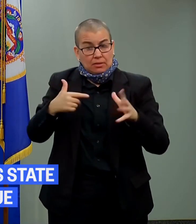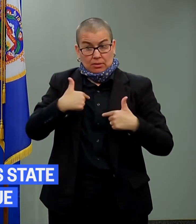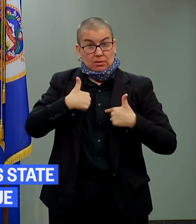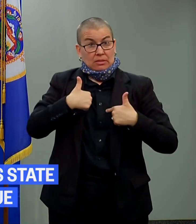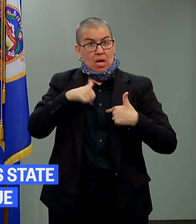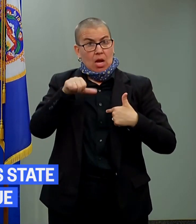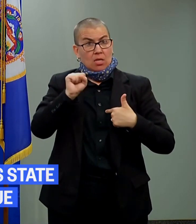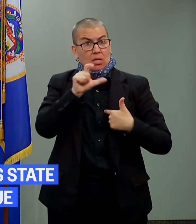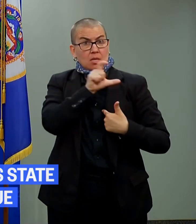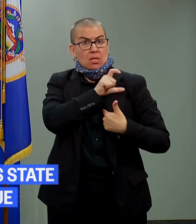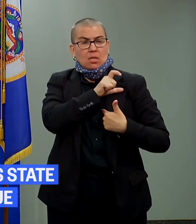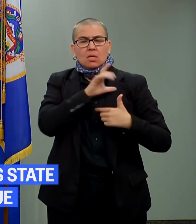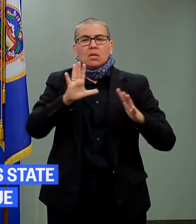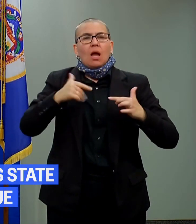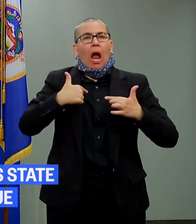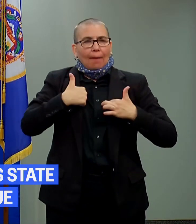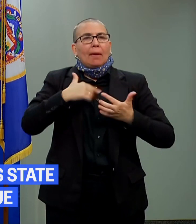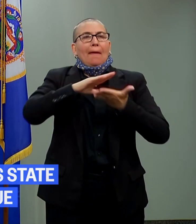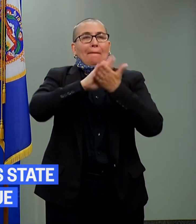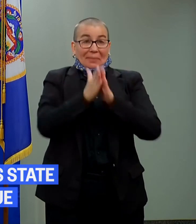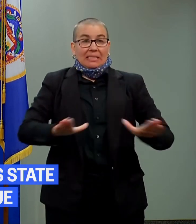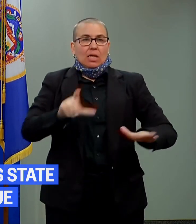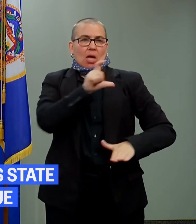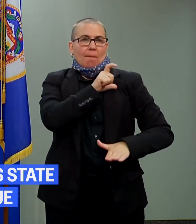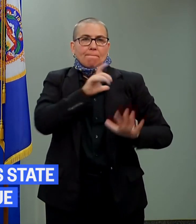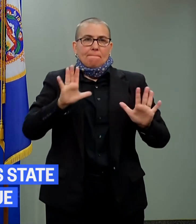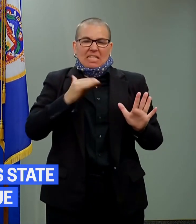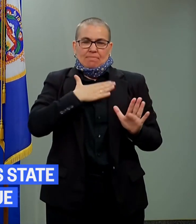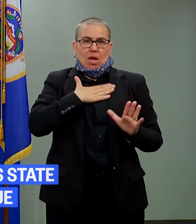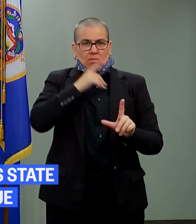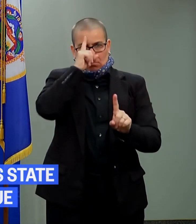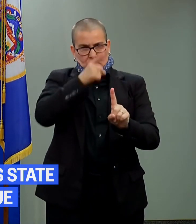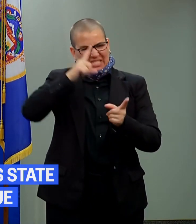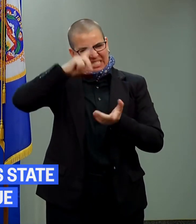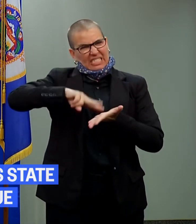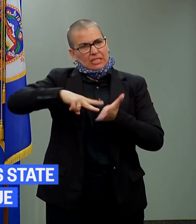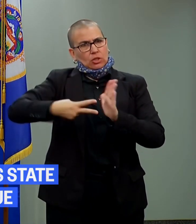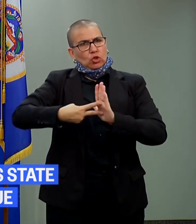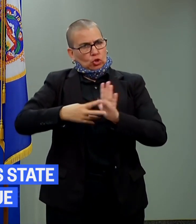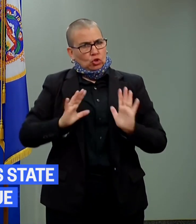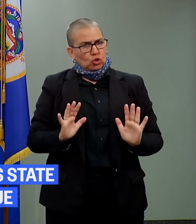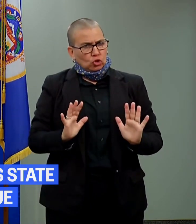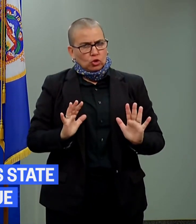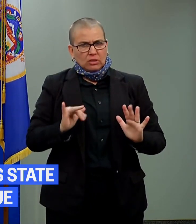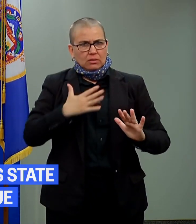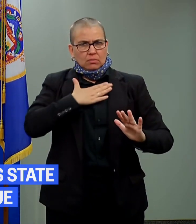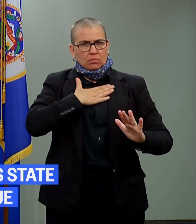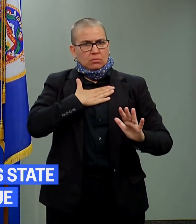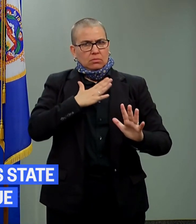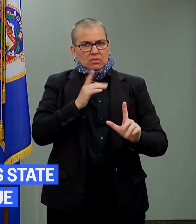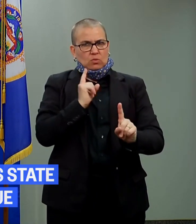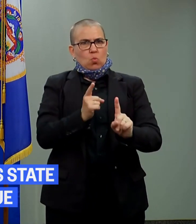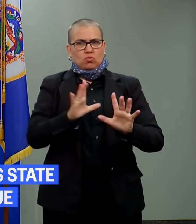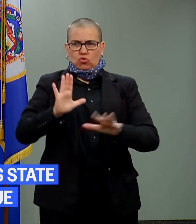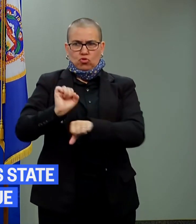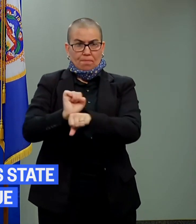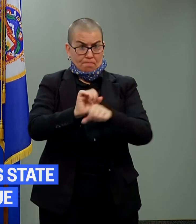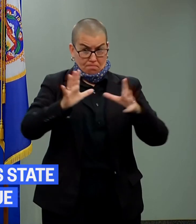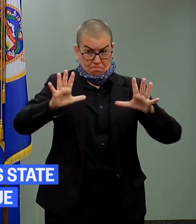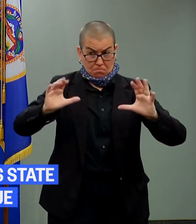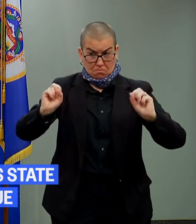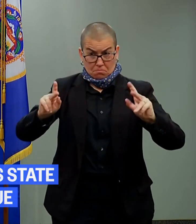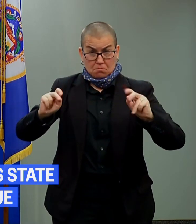peace officer. And that's what we set out to do. We created a different